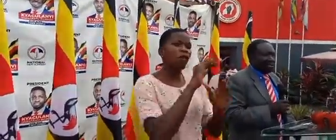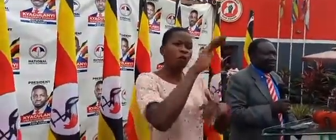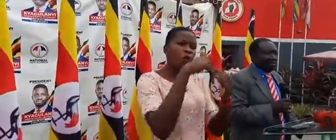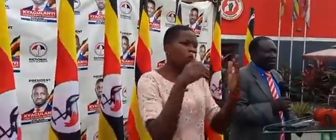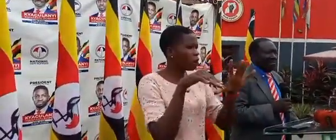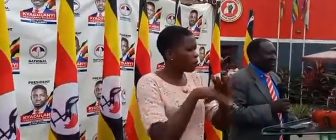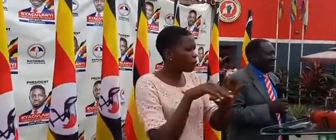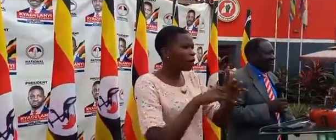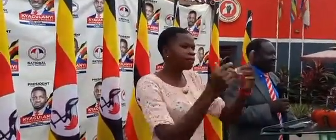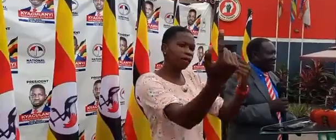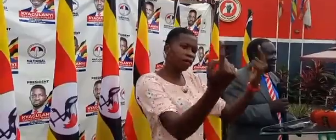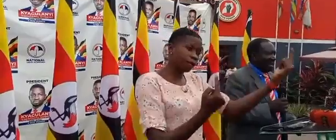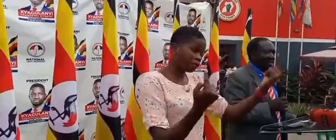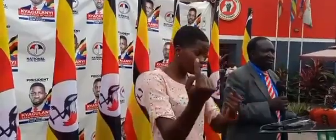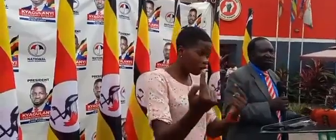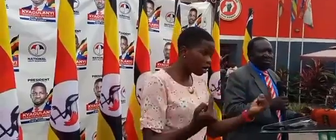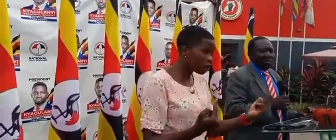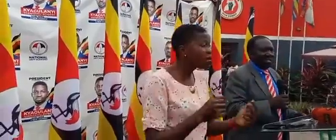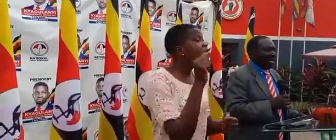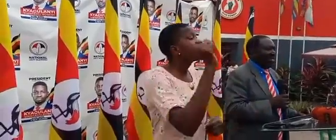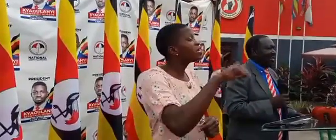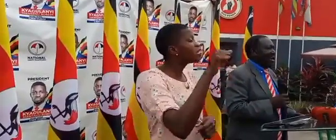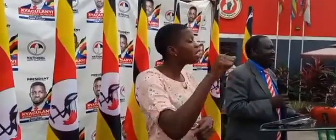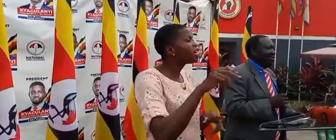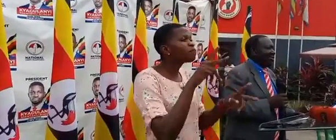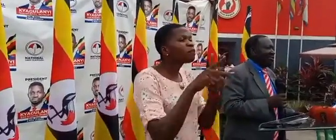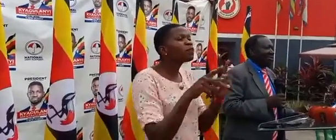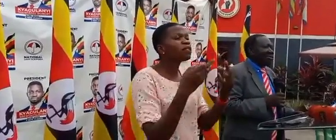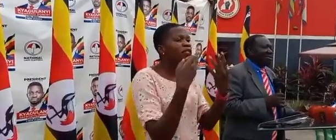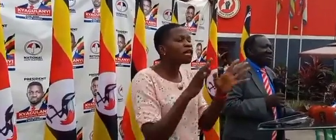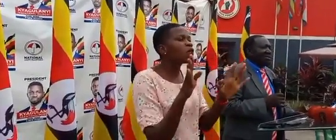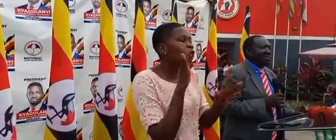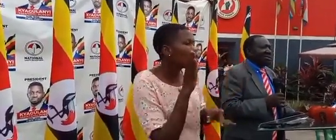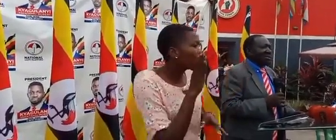And you know, rumor about our retreat had already done rounds.